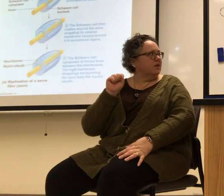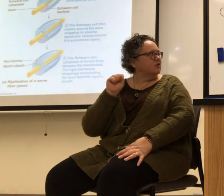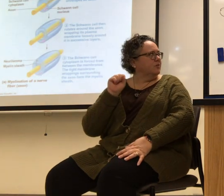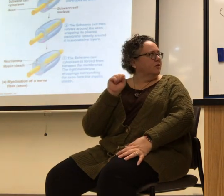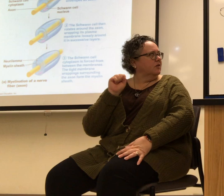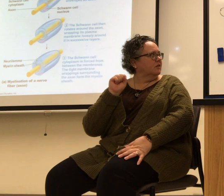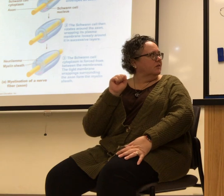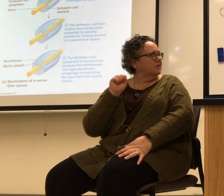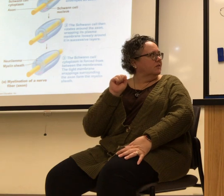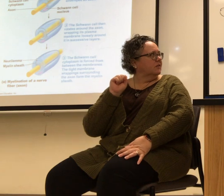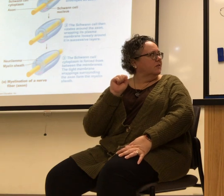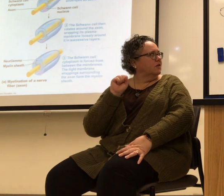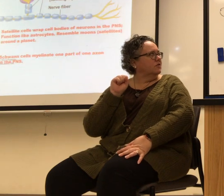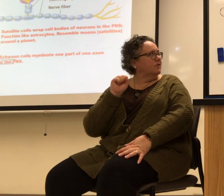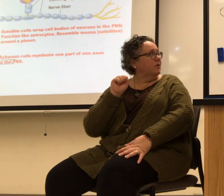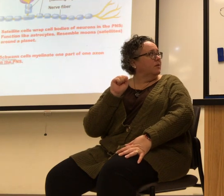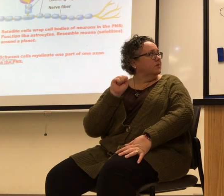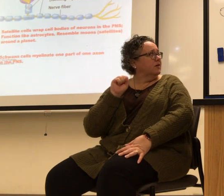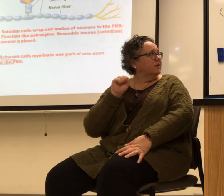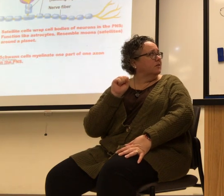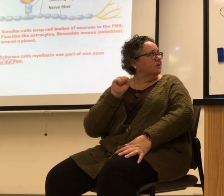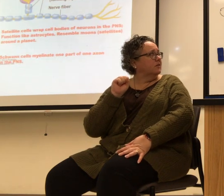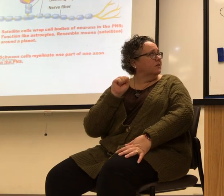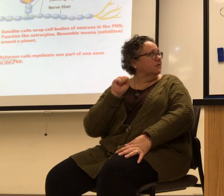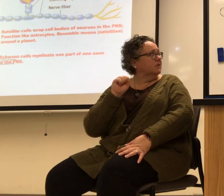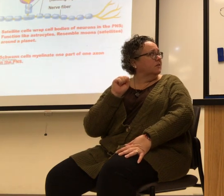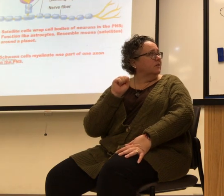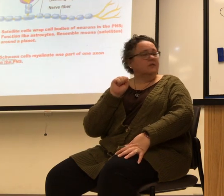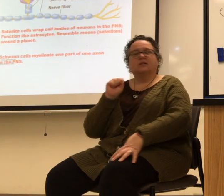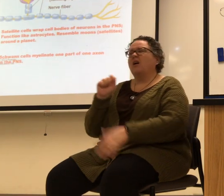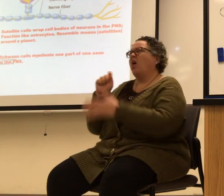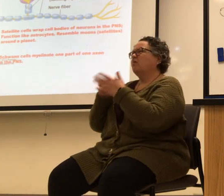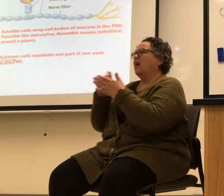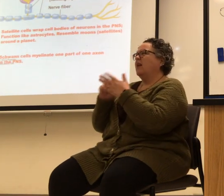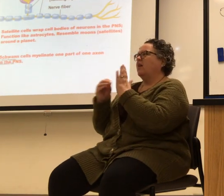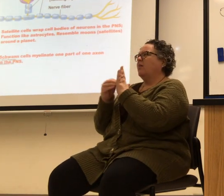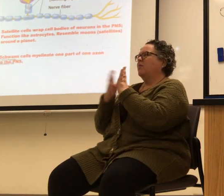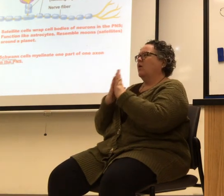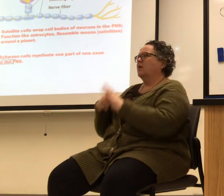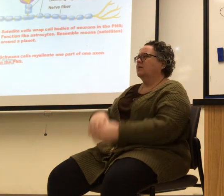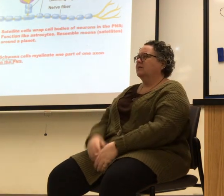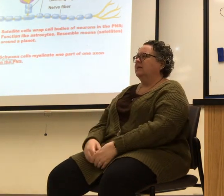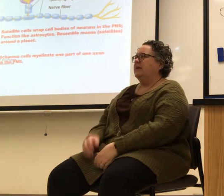So for the interpreter, nodes of what, I'm sorry? Oh, let me write on the board then.